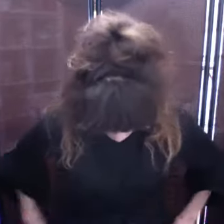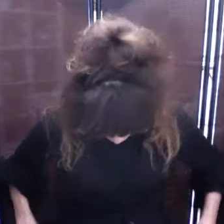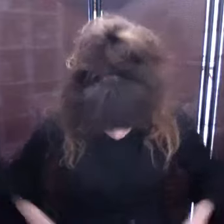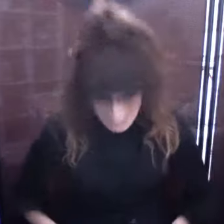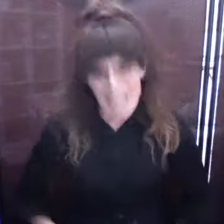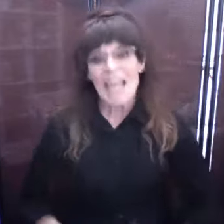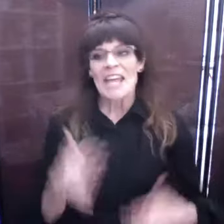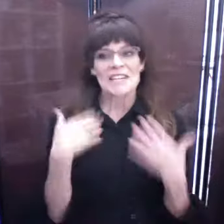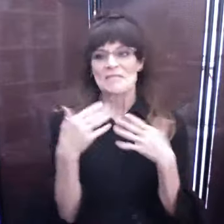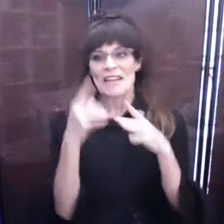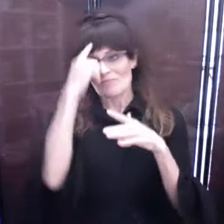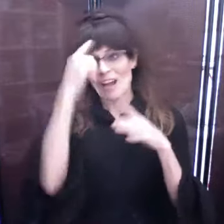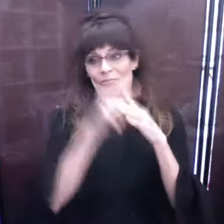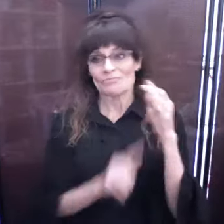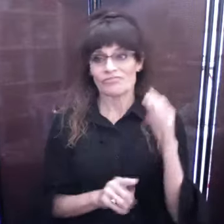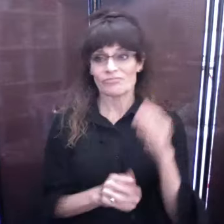back. So anyway,